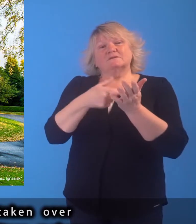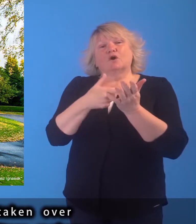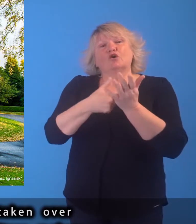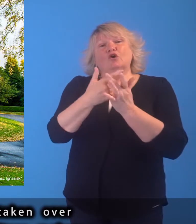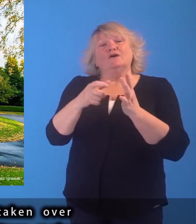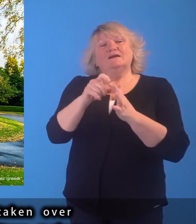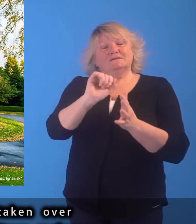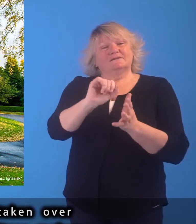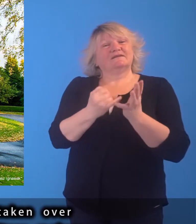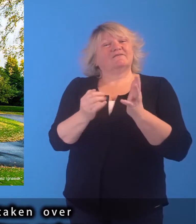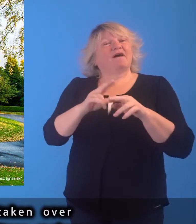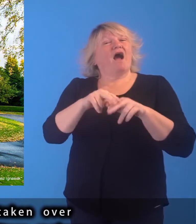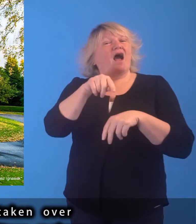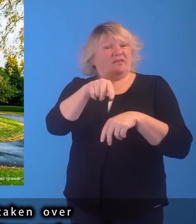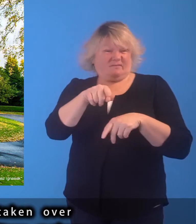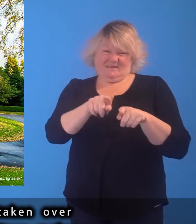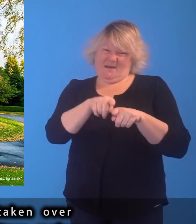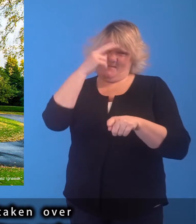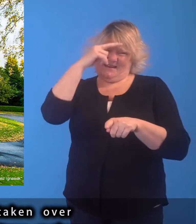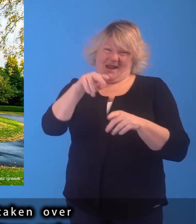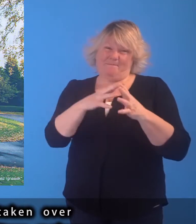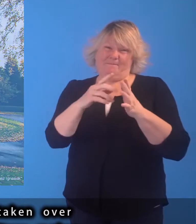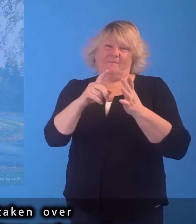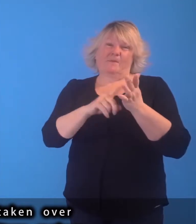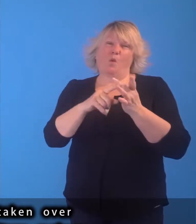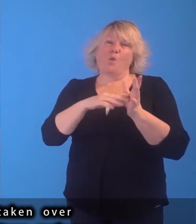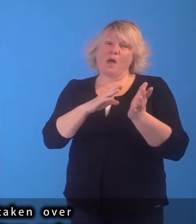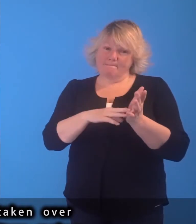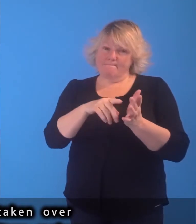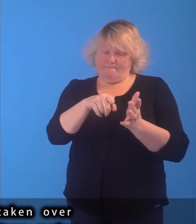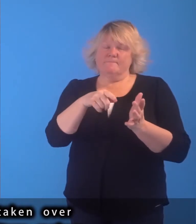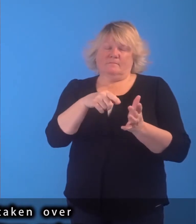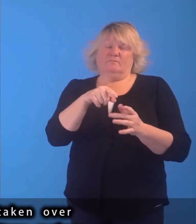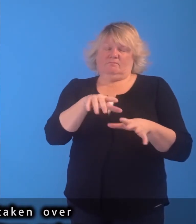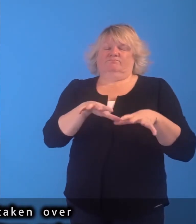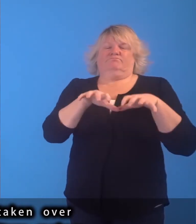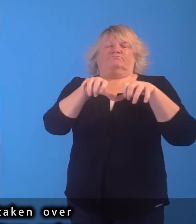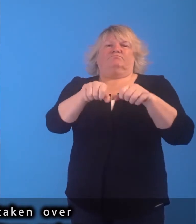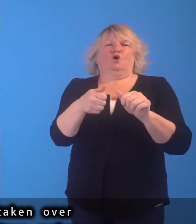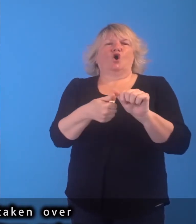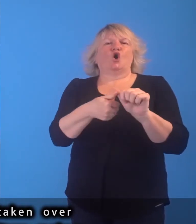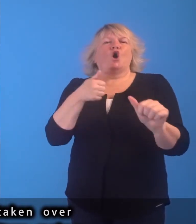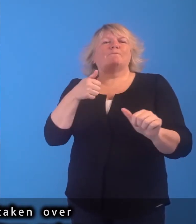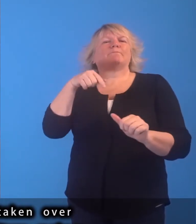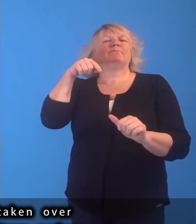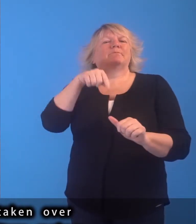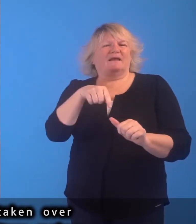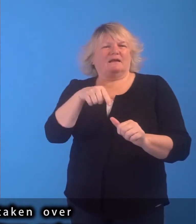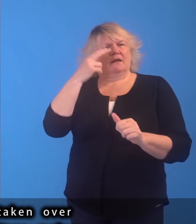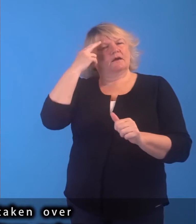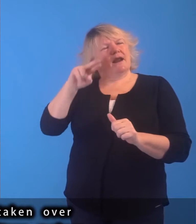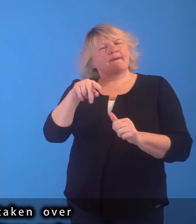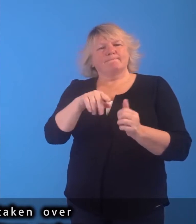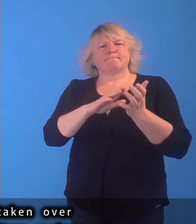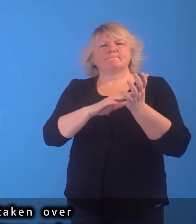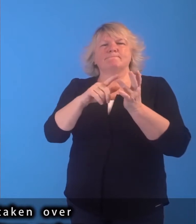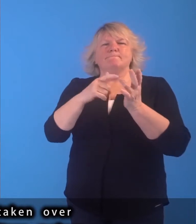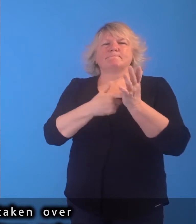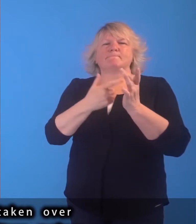Mr. Reid's father, also William, had taken over the company of Morrison & Co., furniture